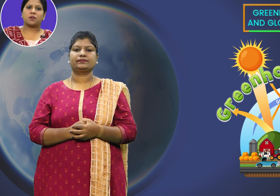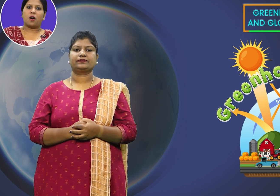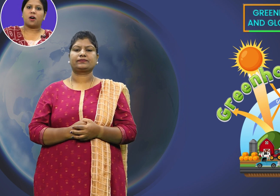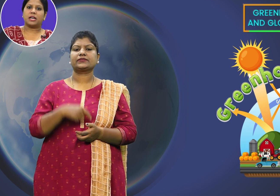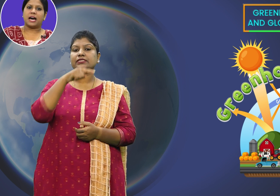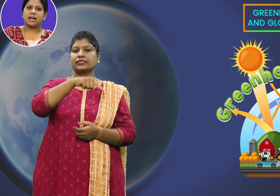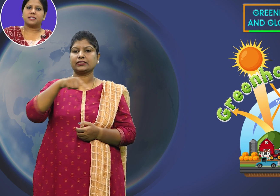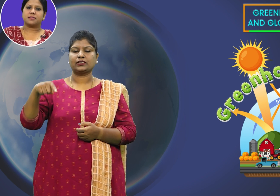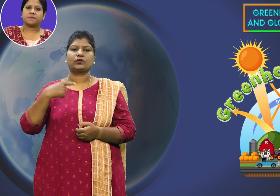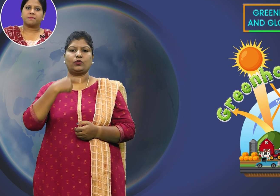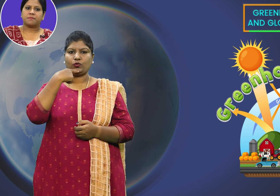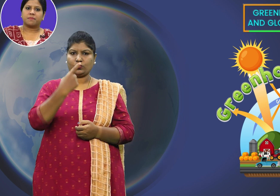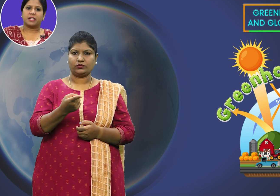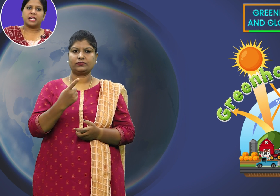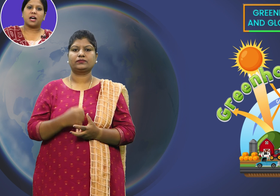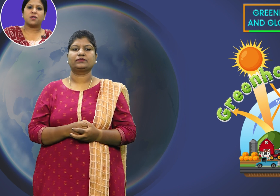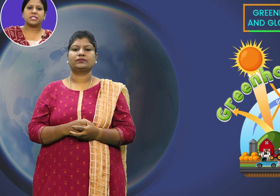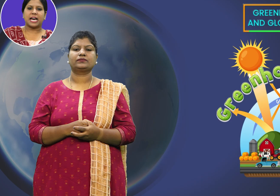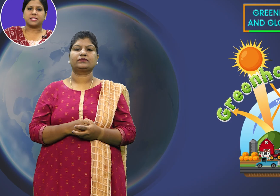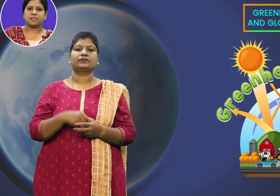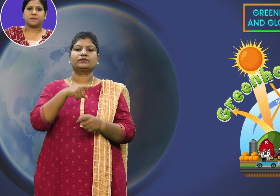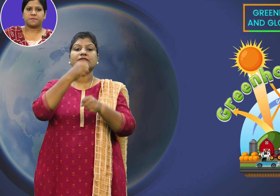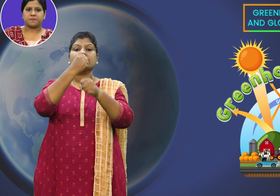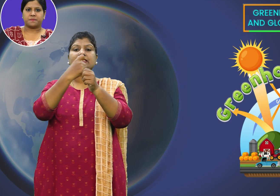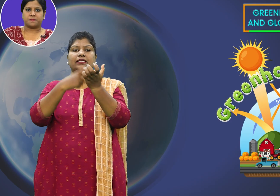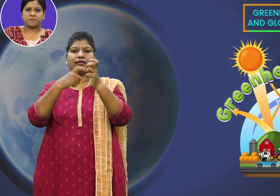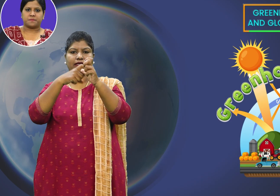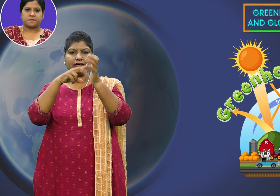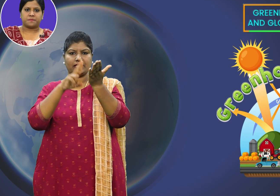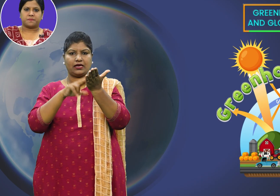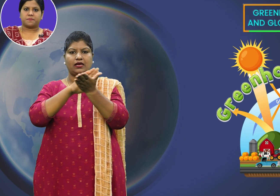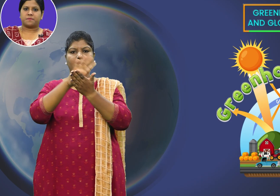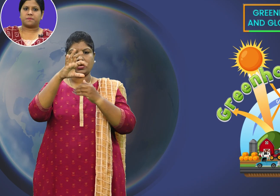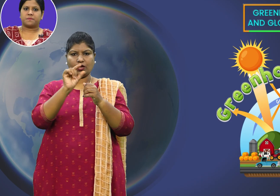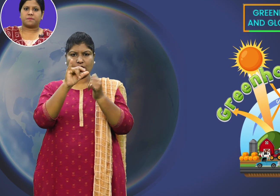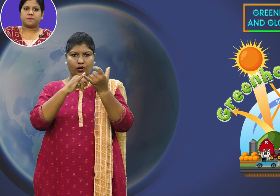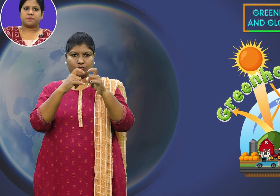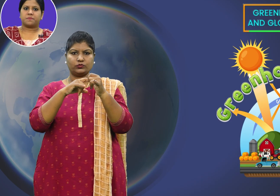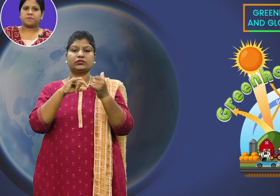These are called as greenhouse gases.